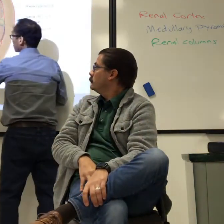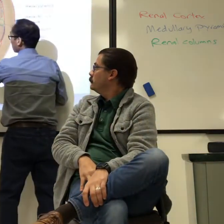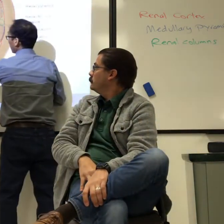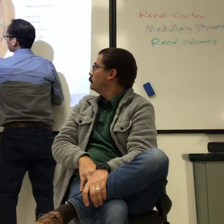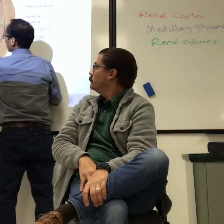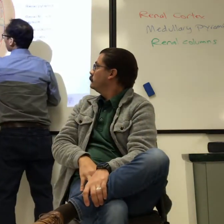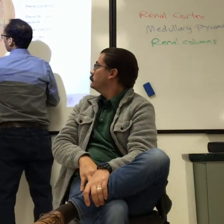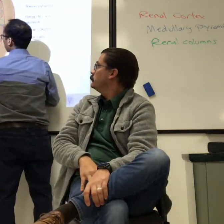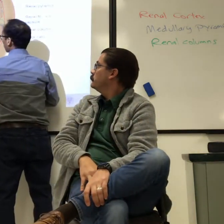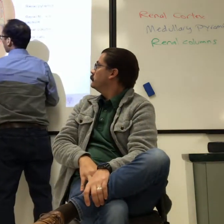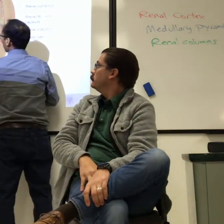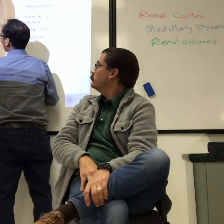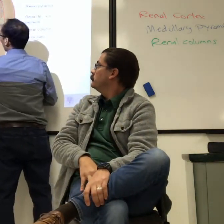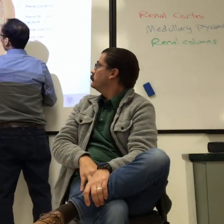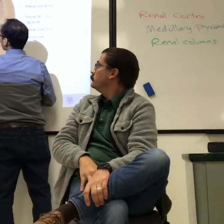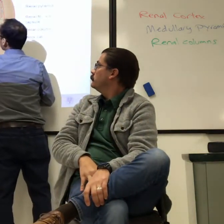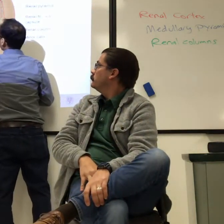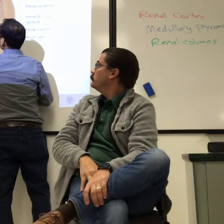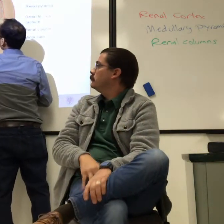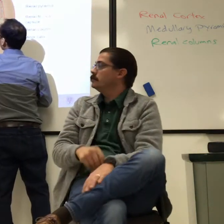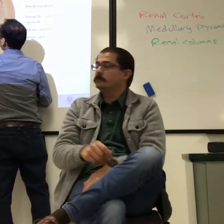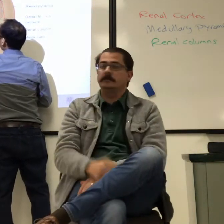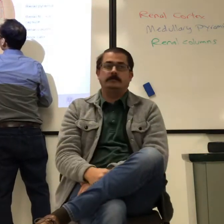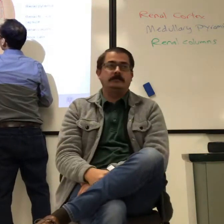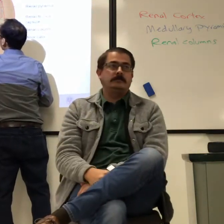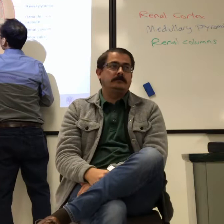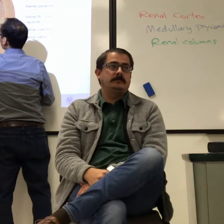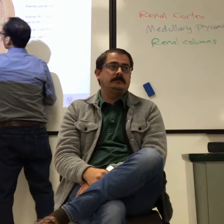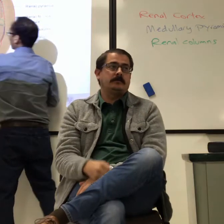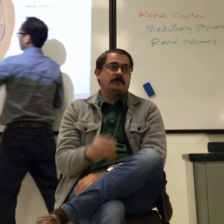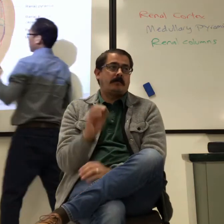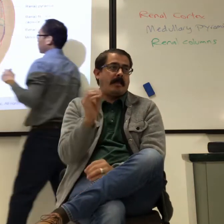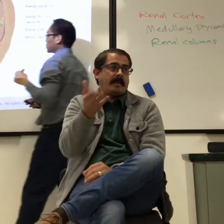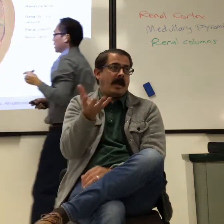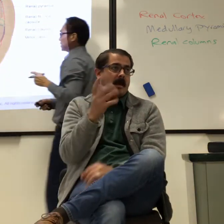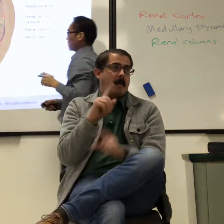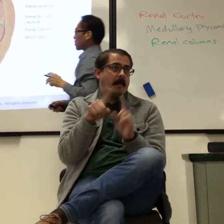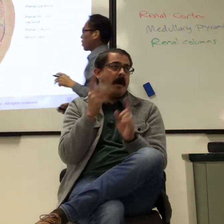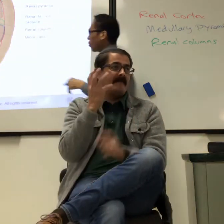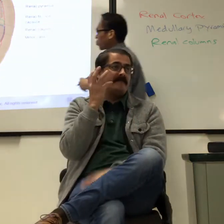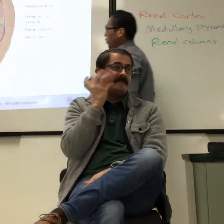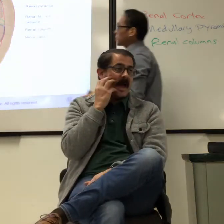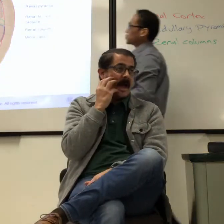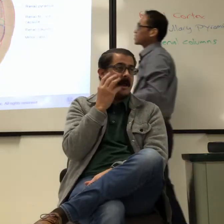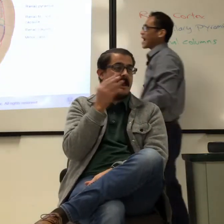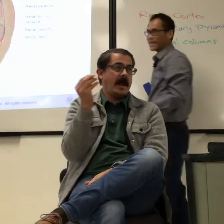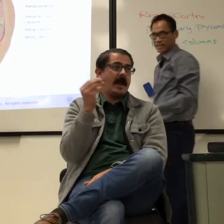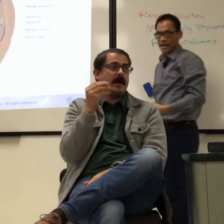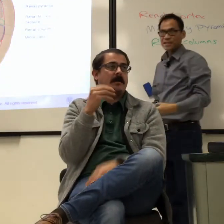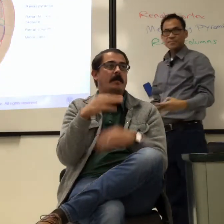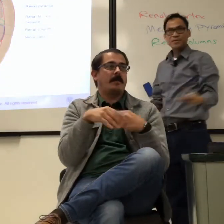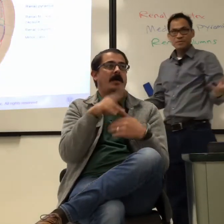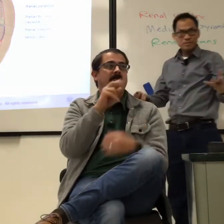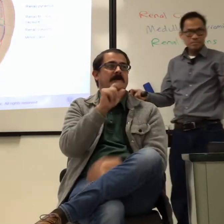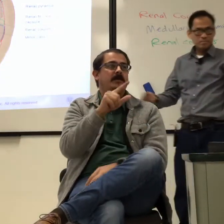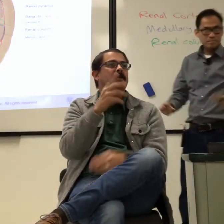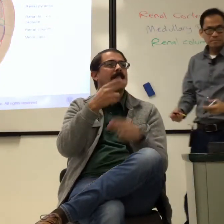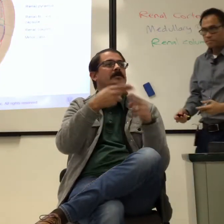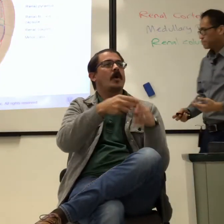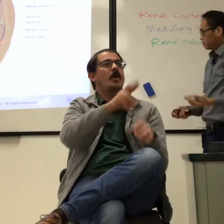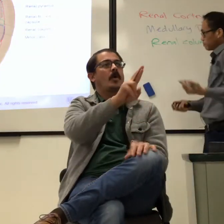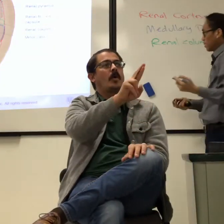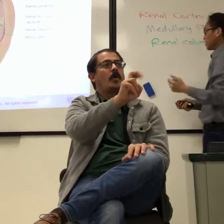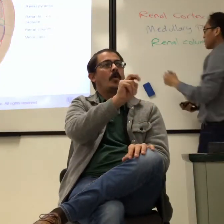or this space here, or this space here. Those spaces are called the renal sinus. Sinus means